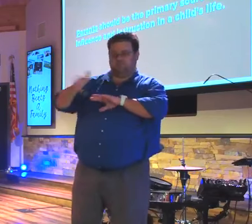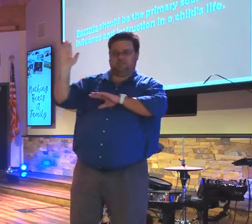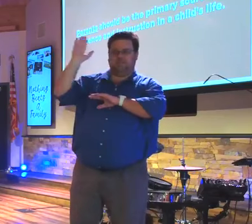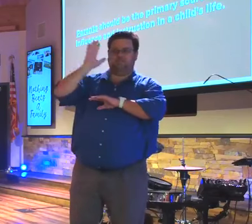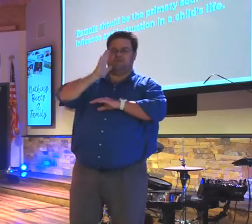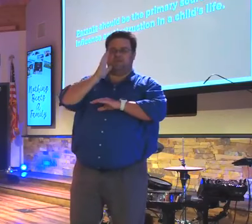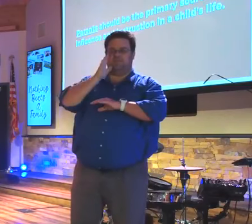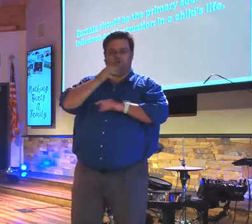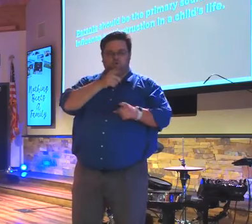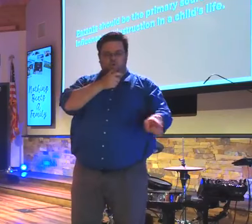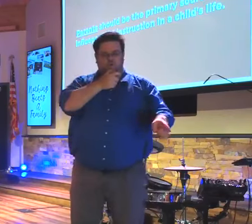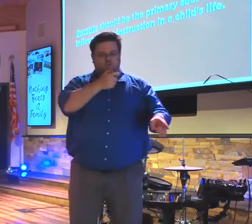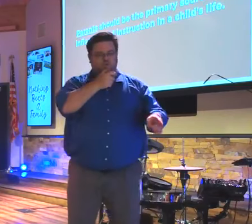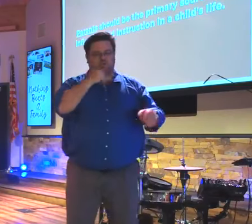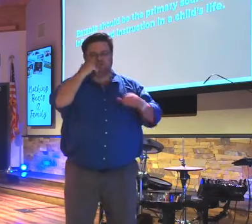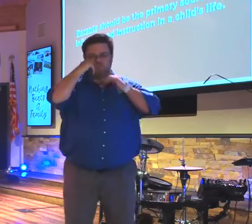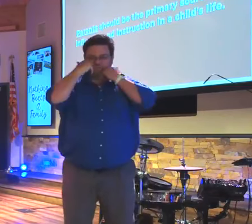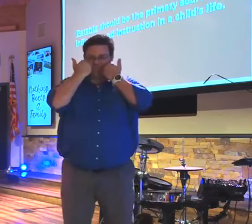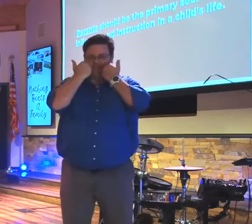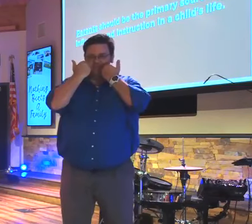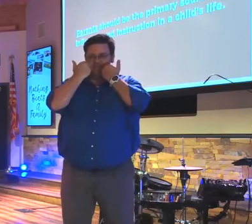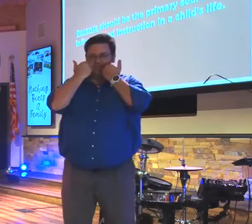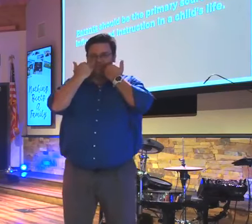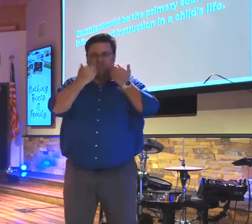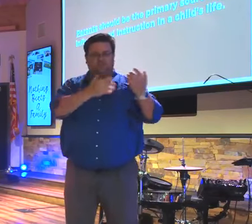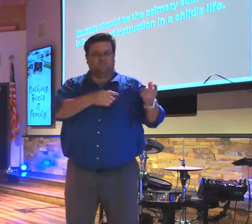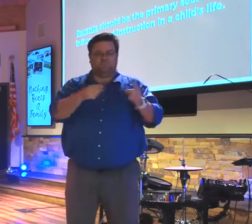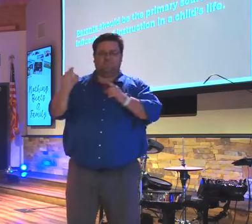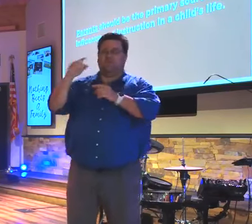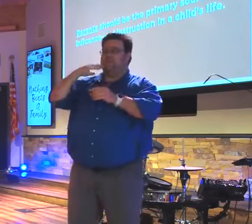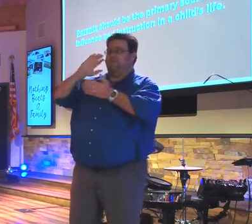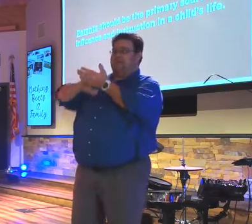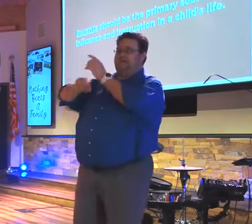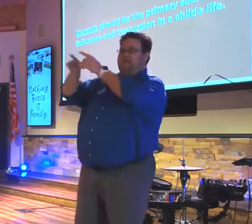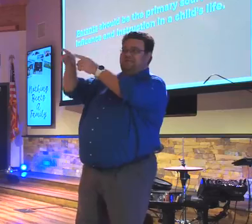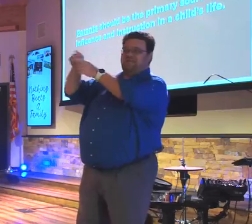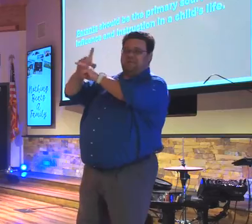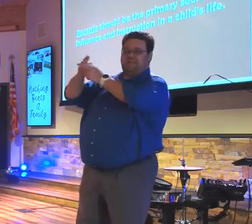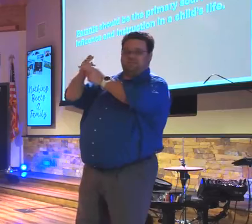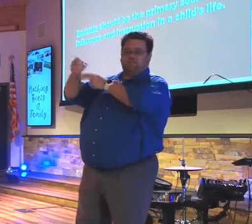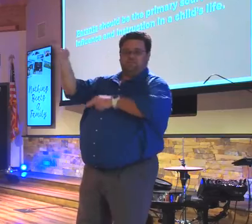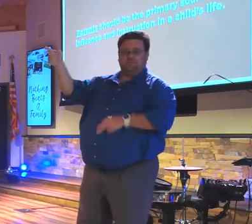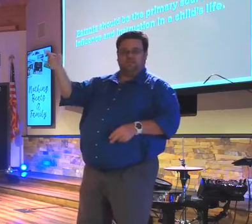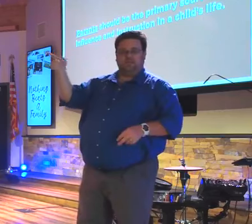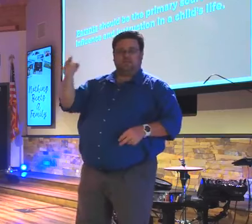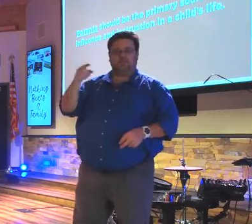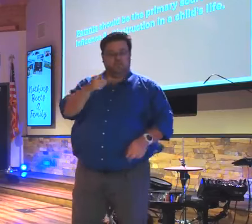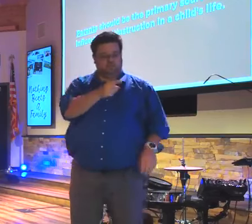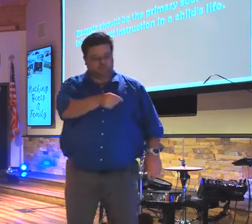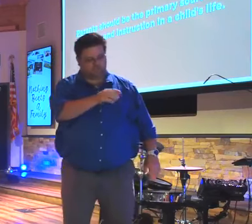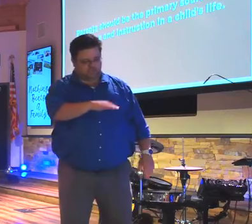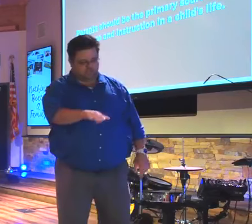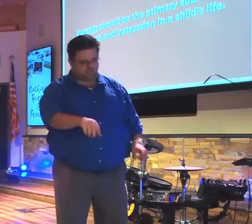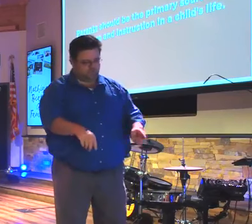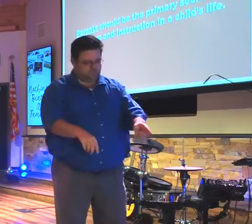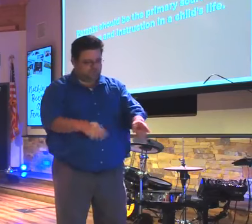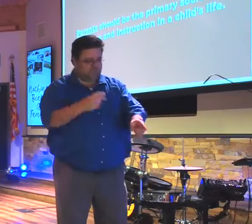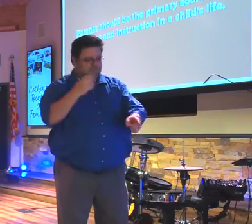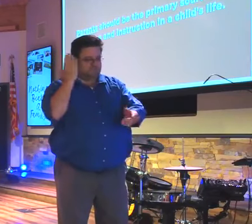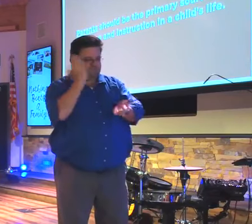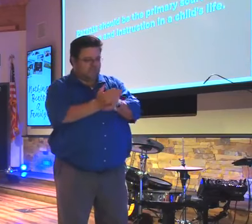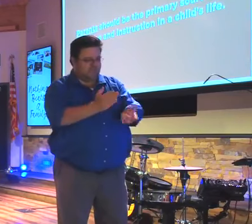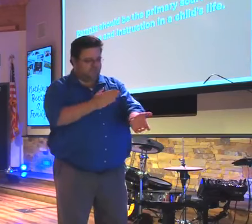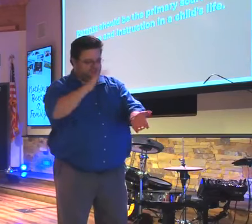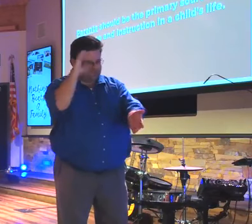is a son who causes shame and brings reproach. And then he addresses the child. He says, cease,